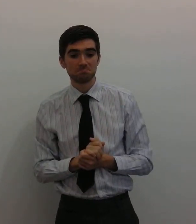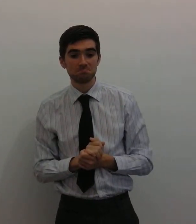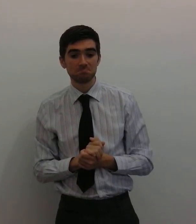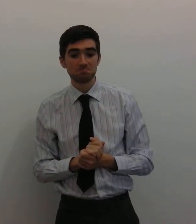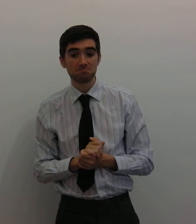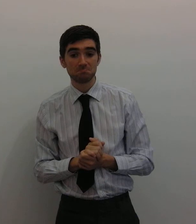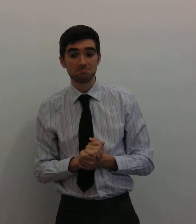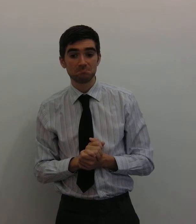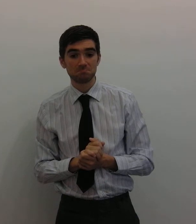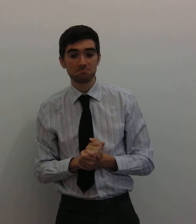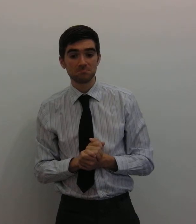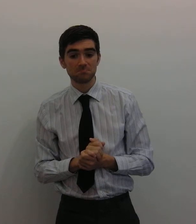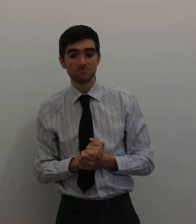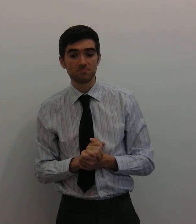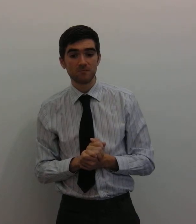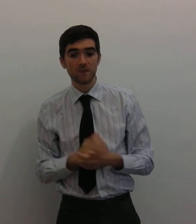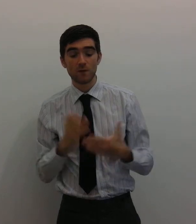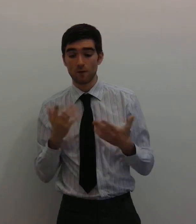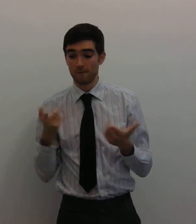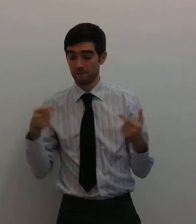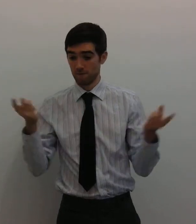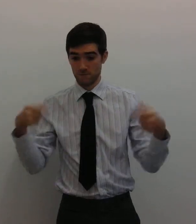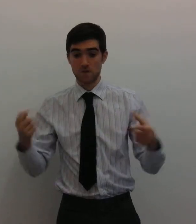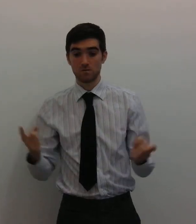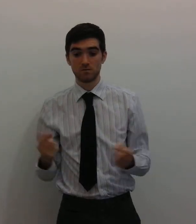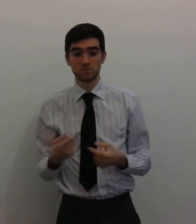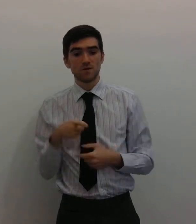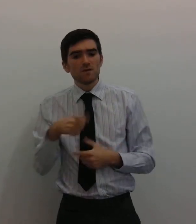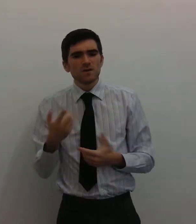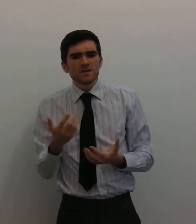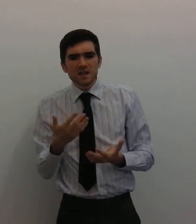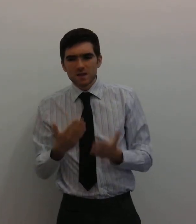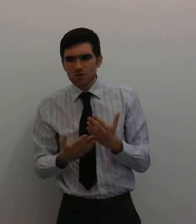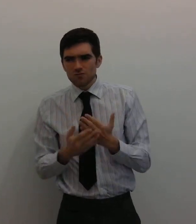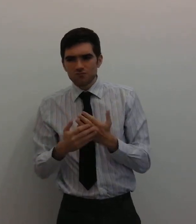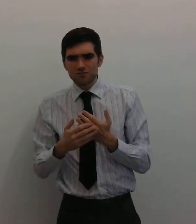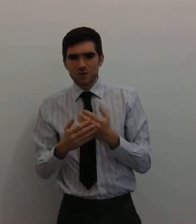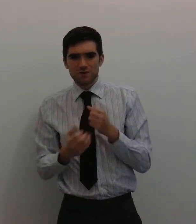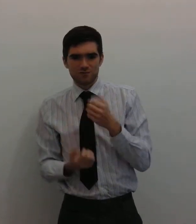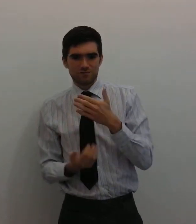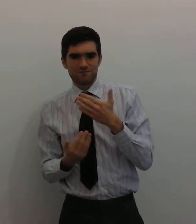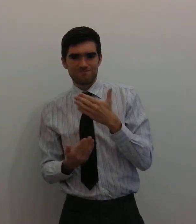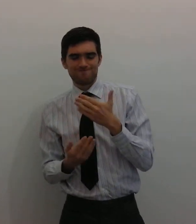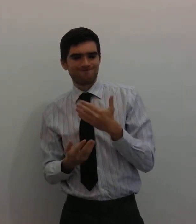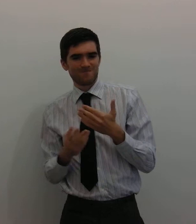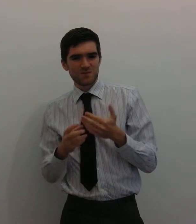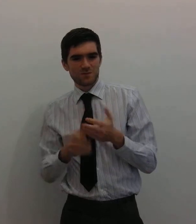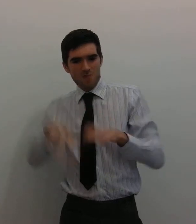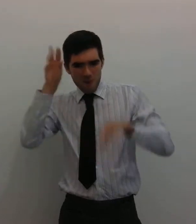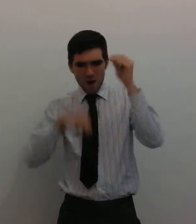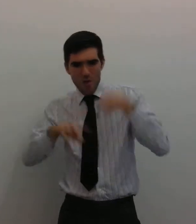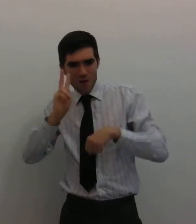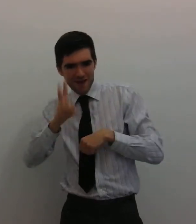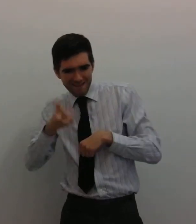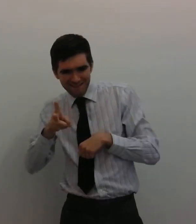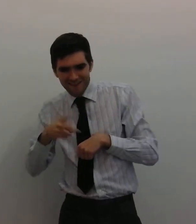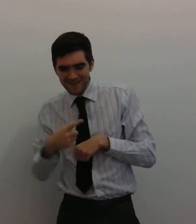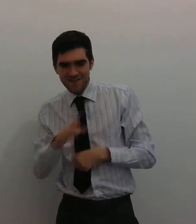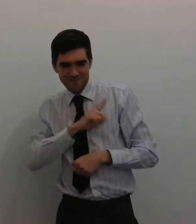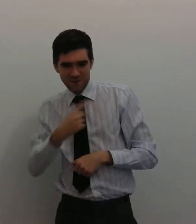Anybody that's attending here now as a refresher, you might just want to leave like at this point. Any of you